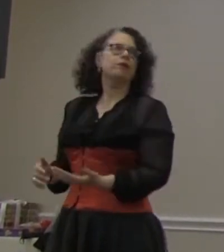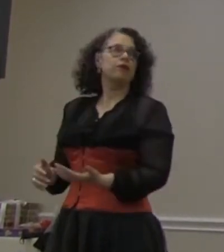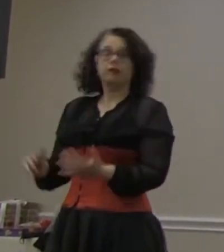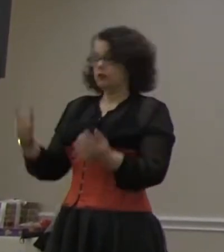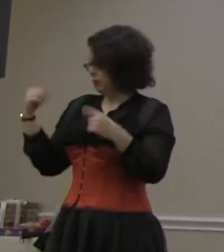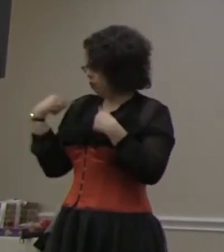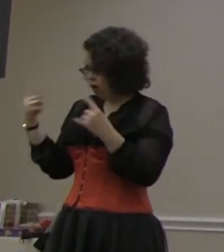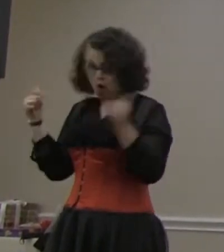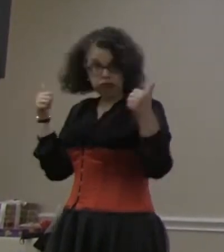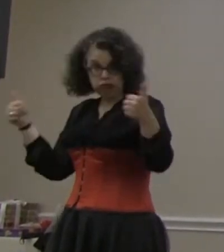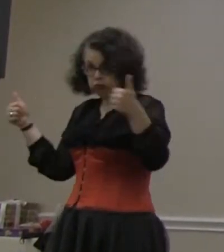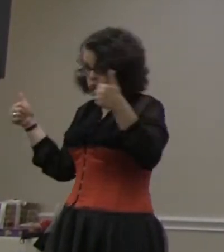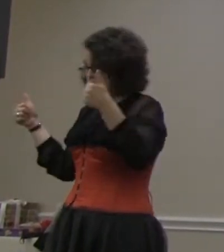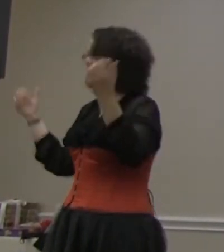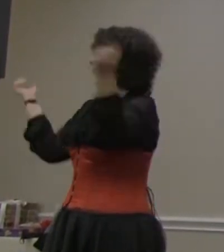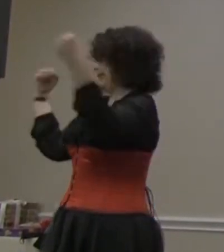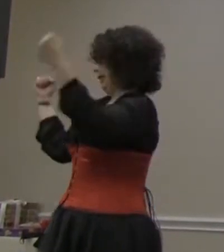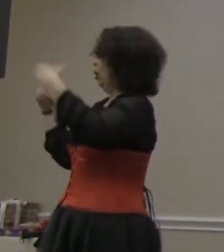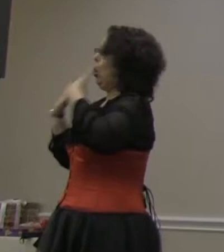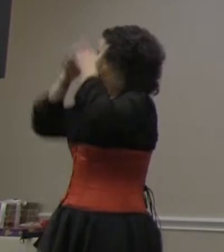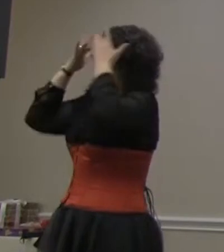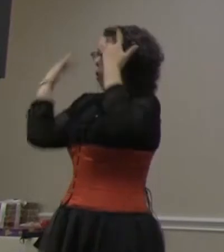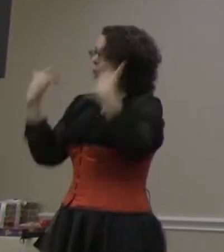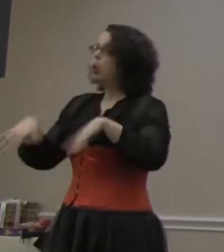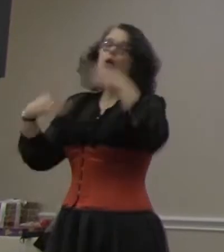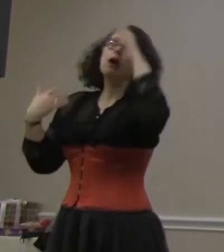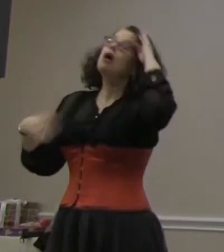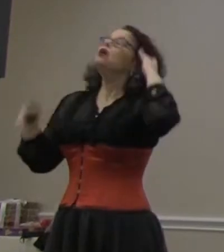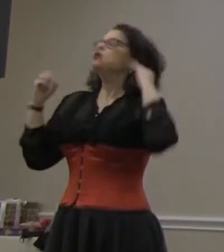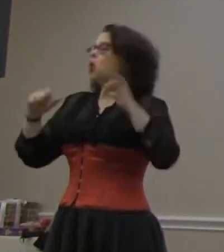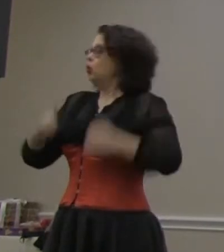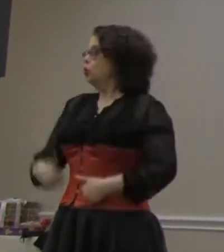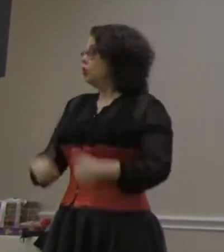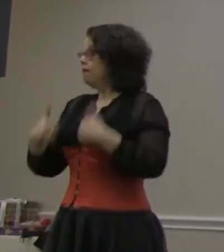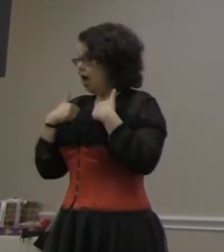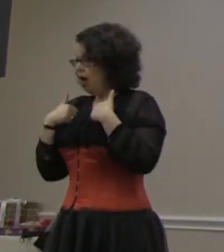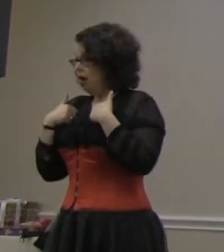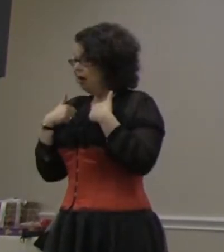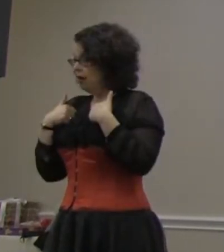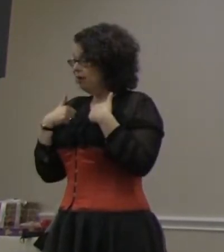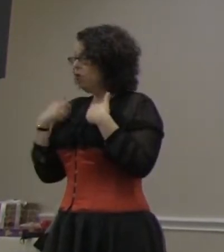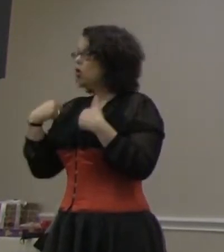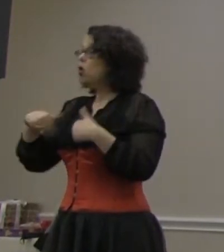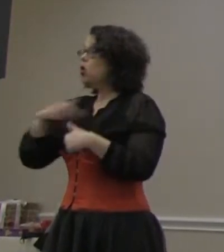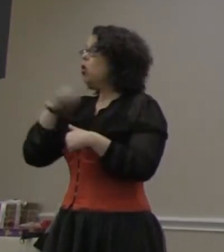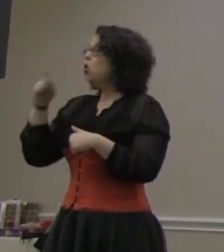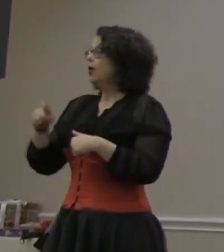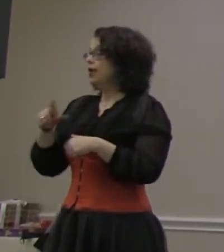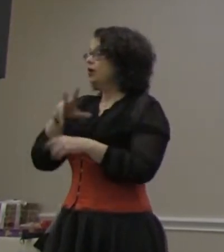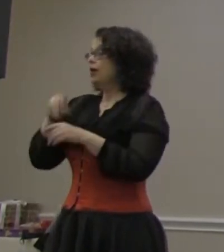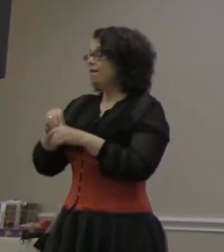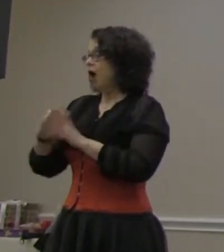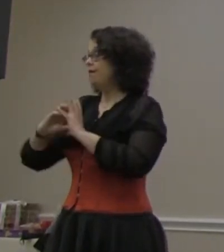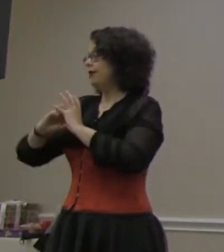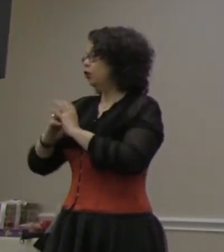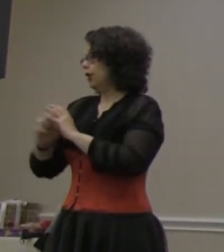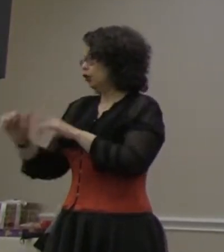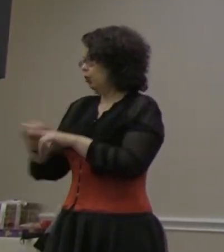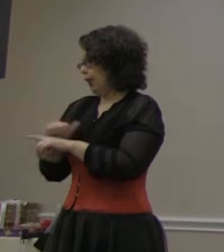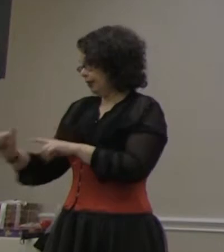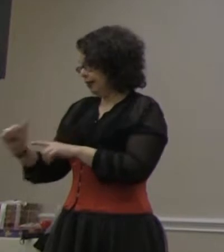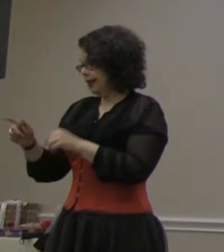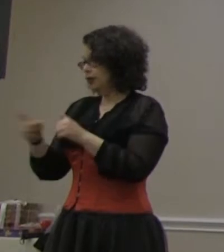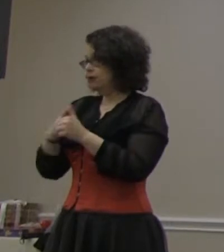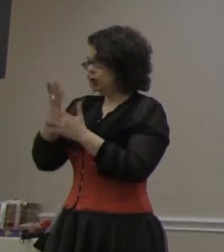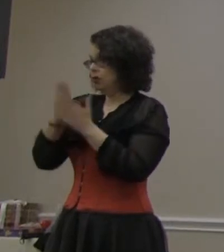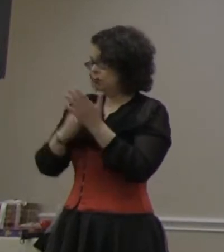Everyone with me so far? Okay. So in order to survive, we need to engage in intersectional practices. That's the